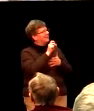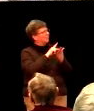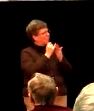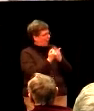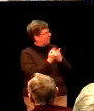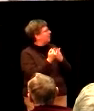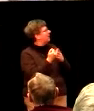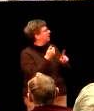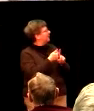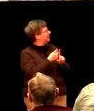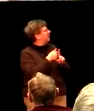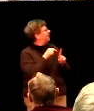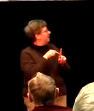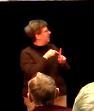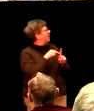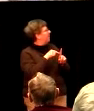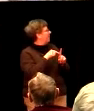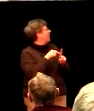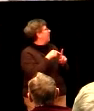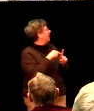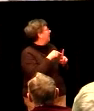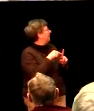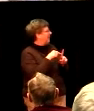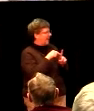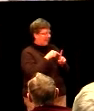Jen Fowler and Deb over with the